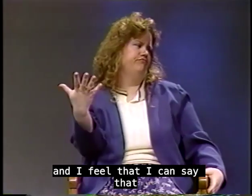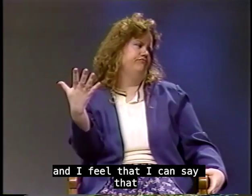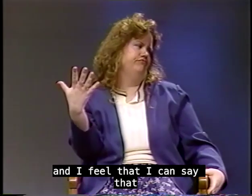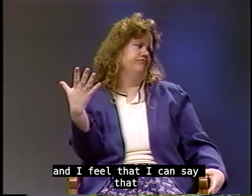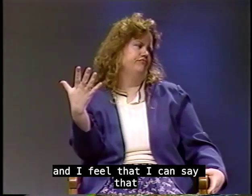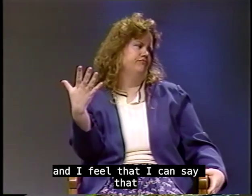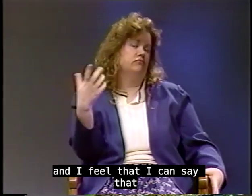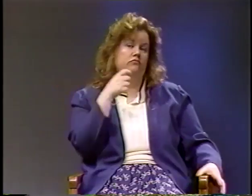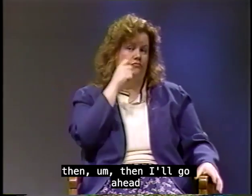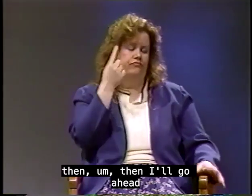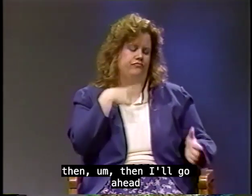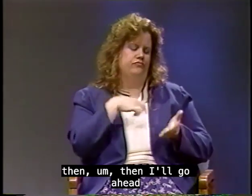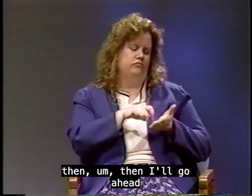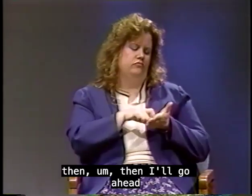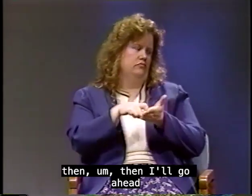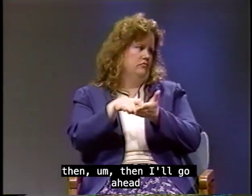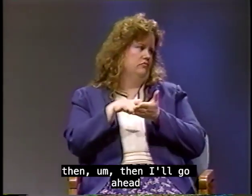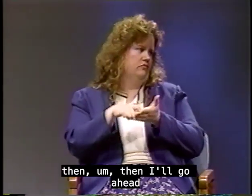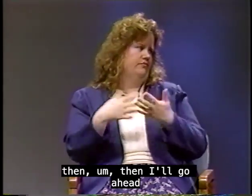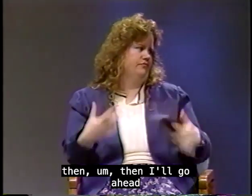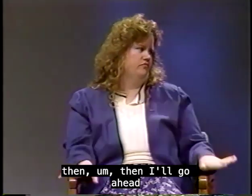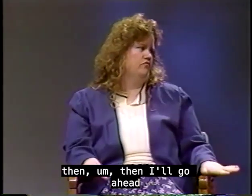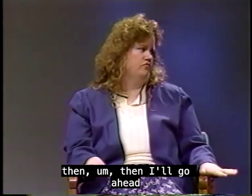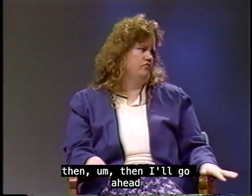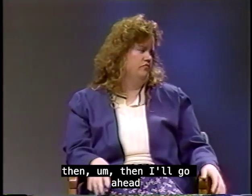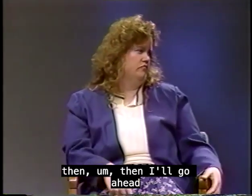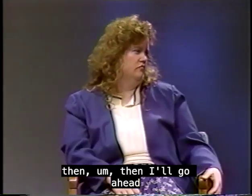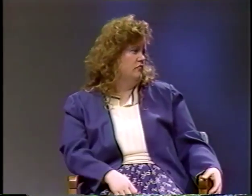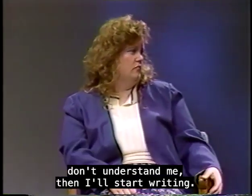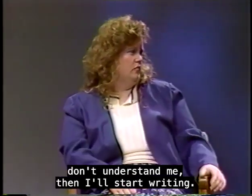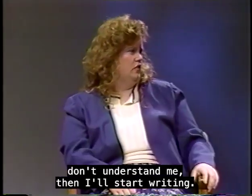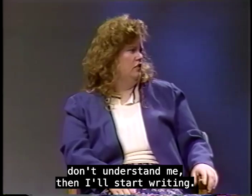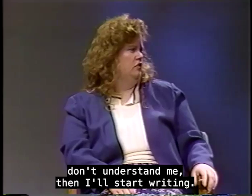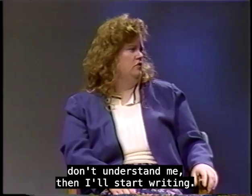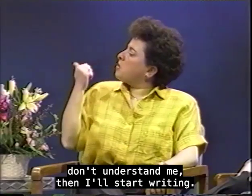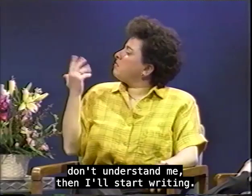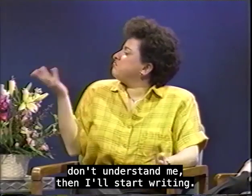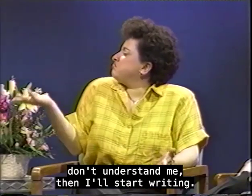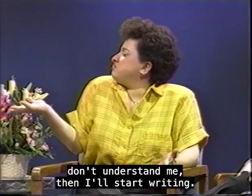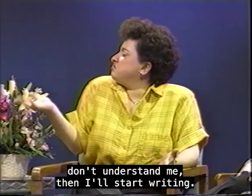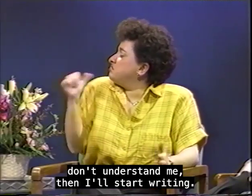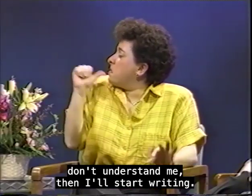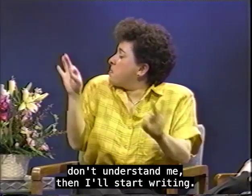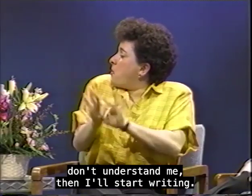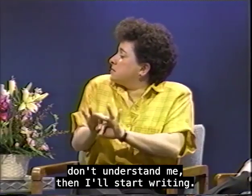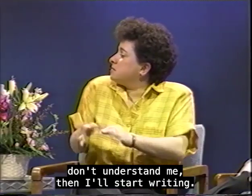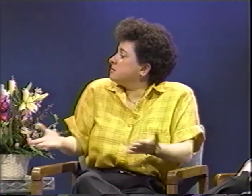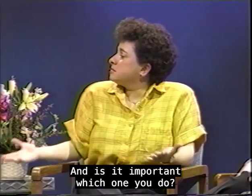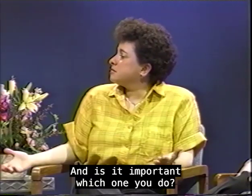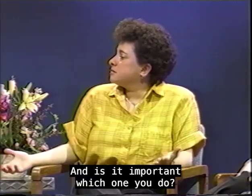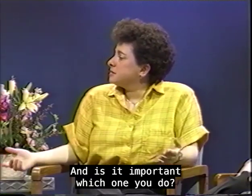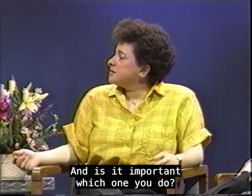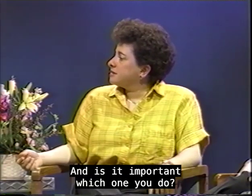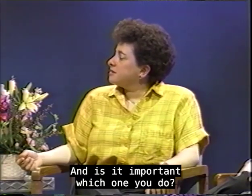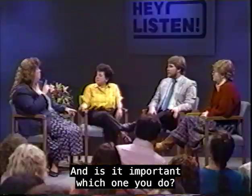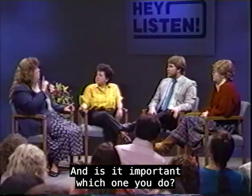very well, then I'll go ahead, and if they don't understand me, then I'll start writing. And is it important which one you